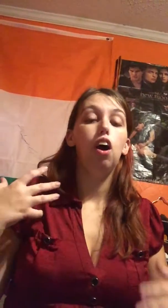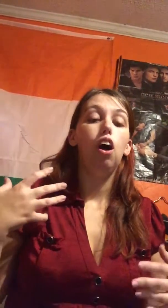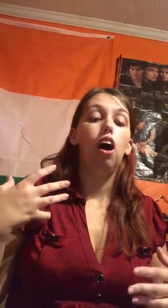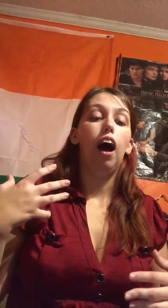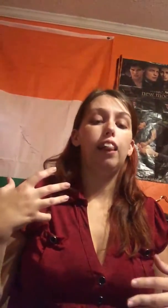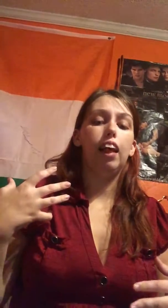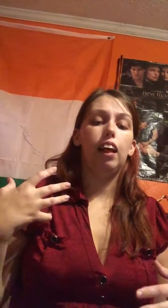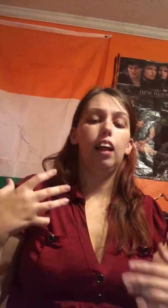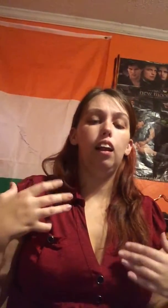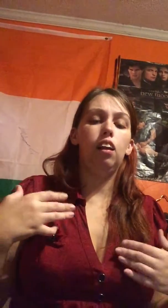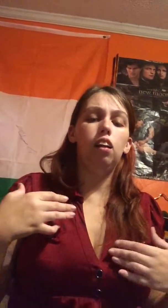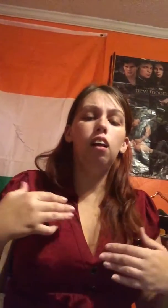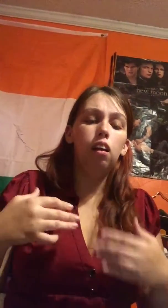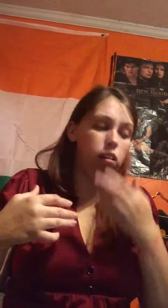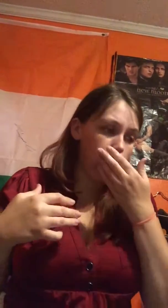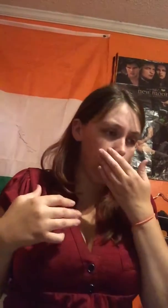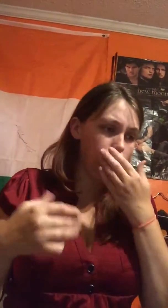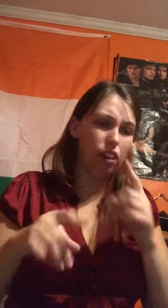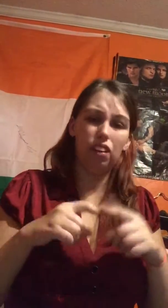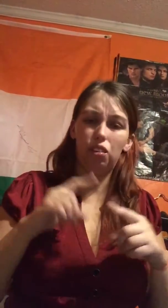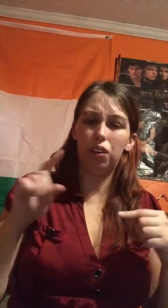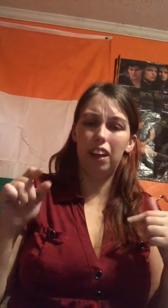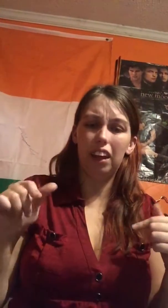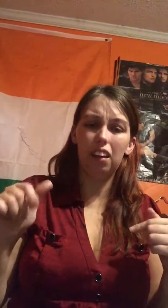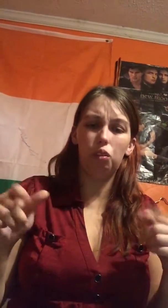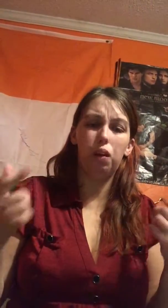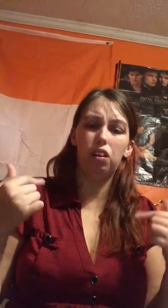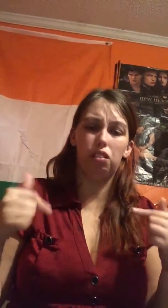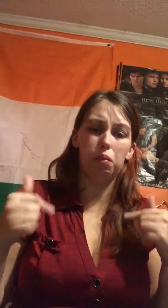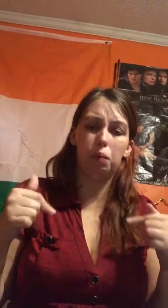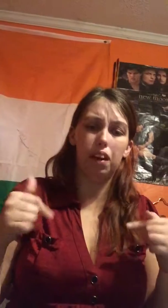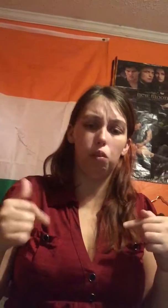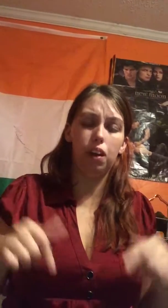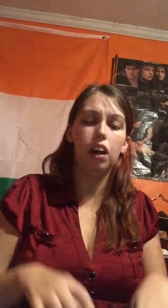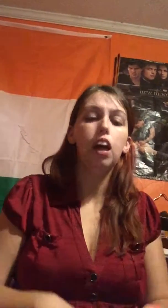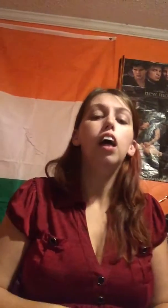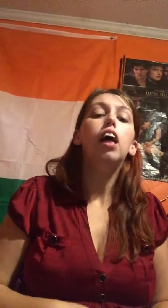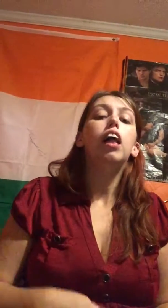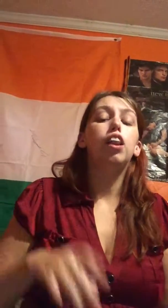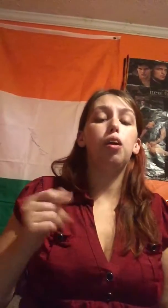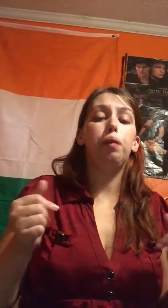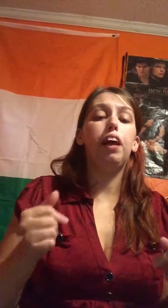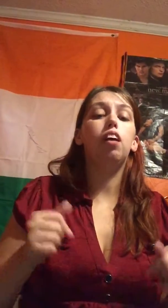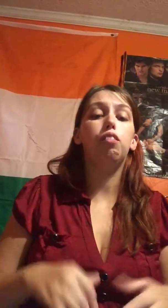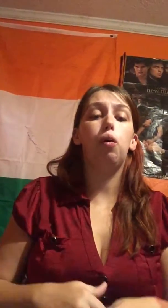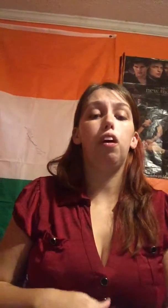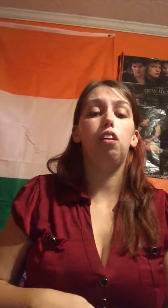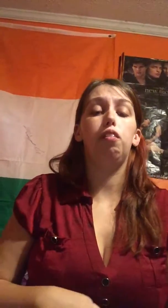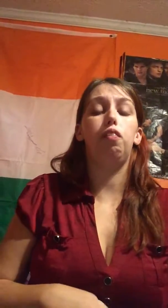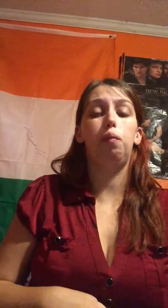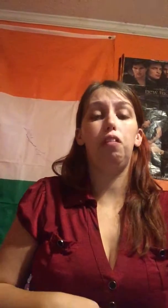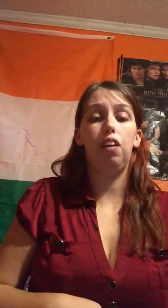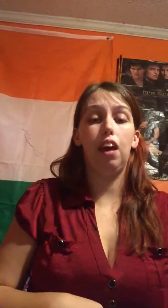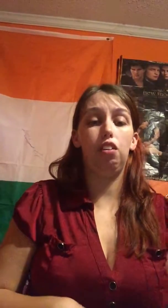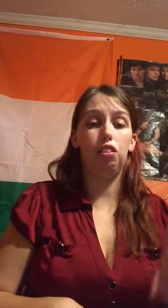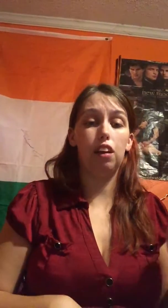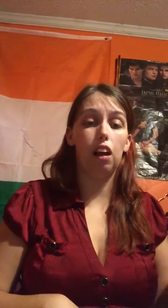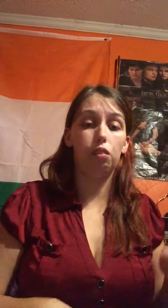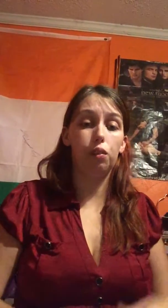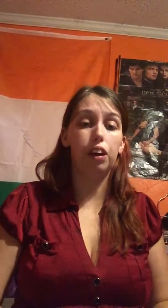I think either toward the end of this week or sometime next week, they're planning on going on a family vacation to California